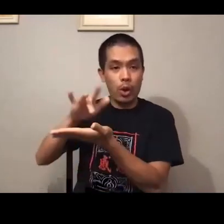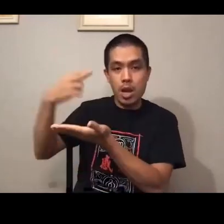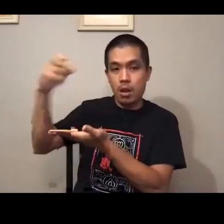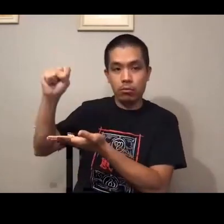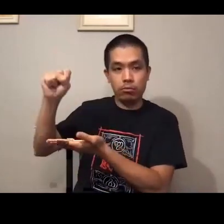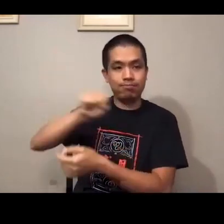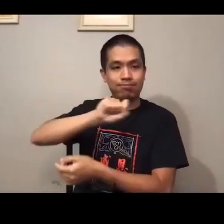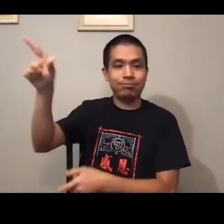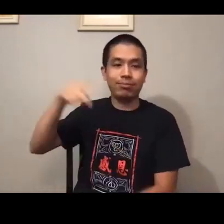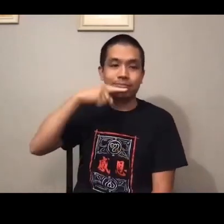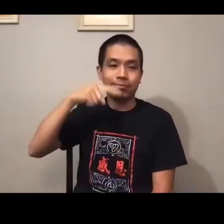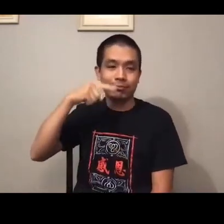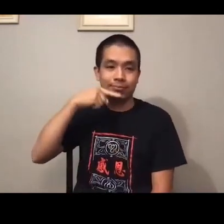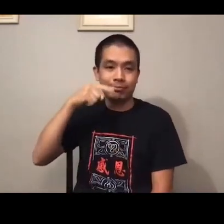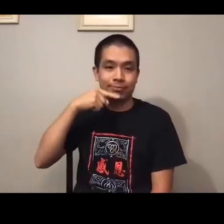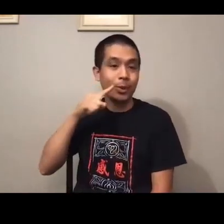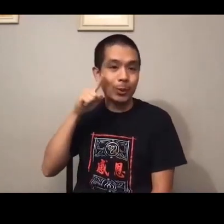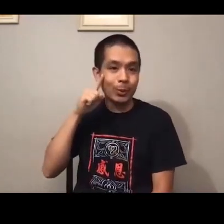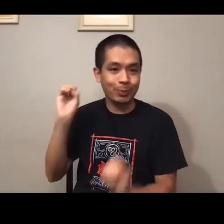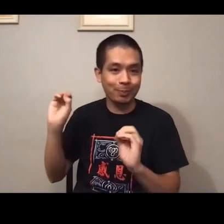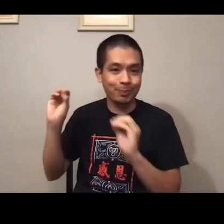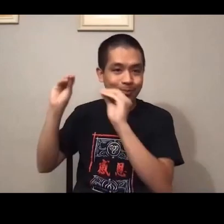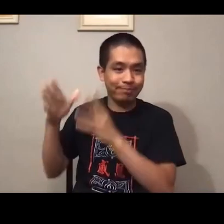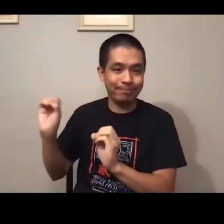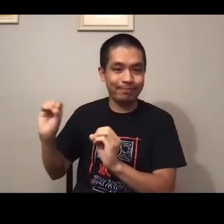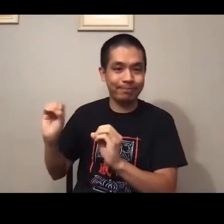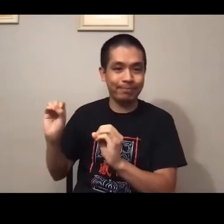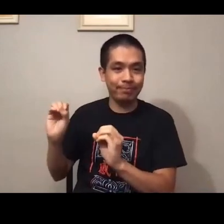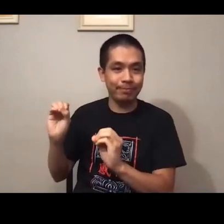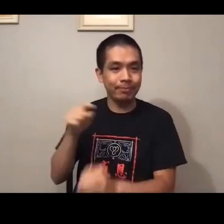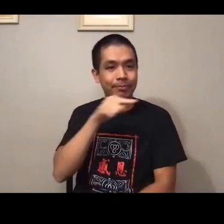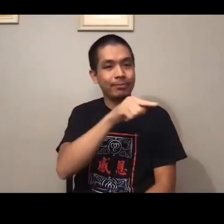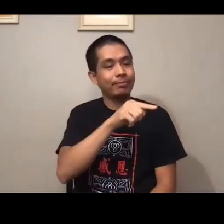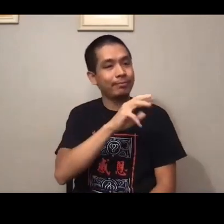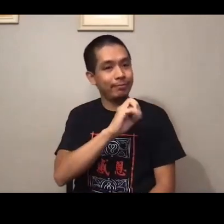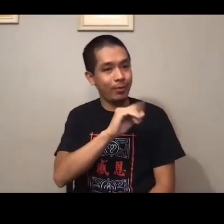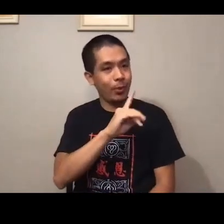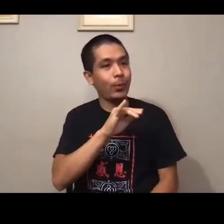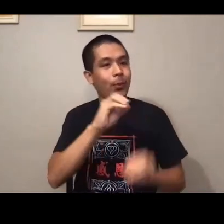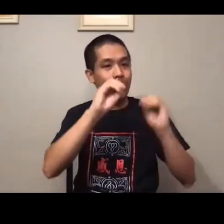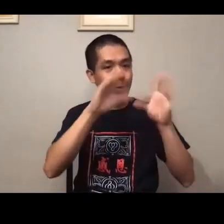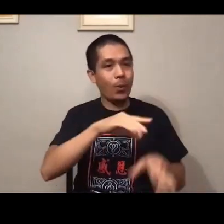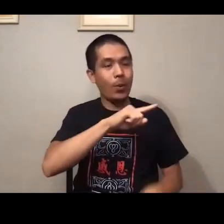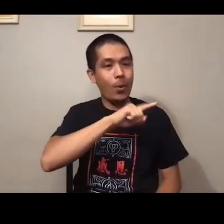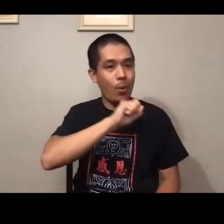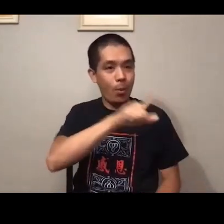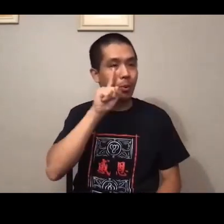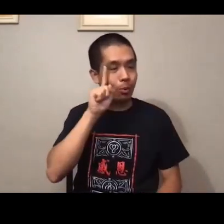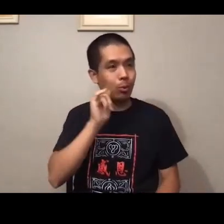look back to my deaf school, I didn't see any deaf teachers.